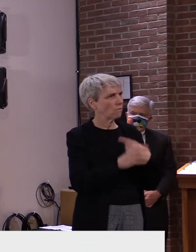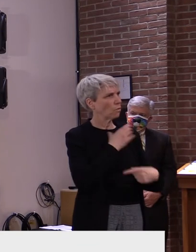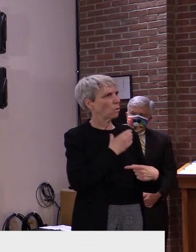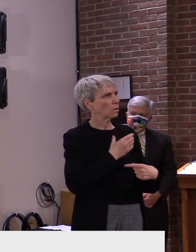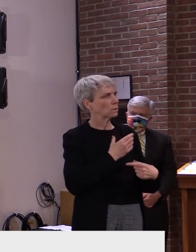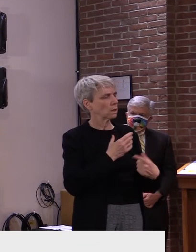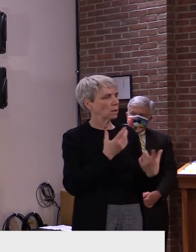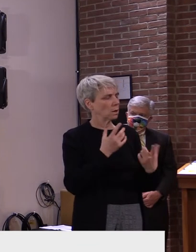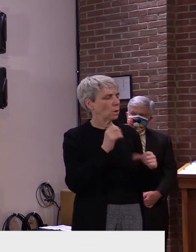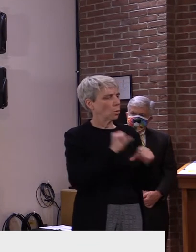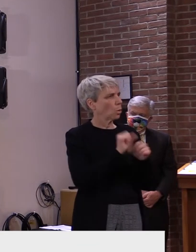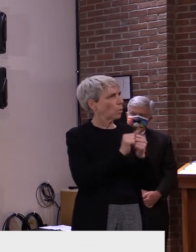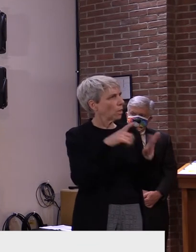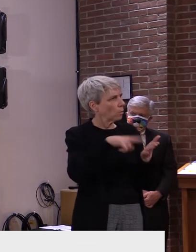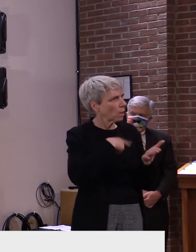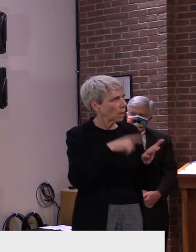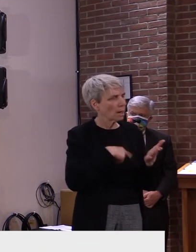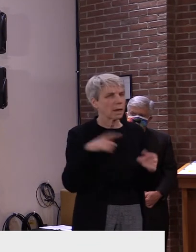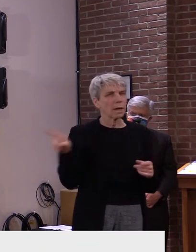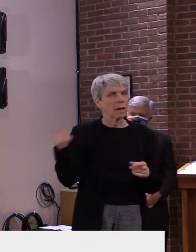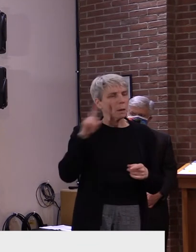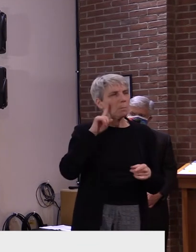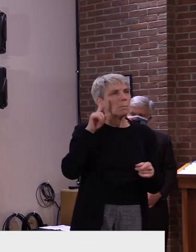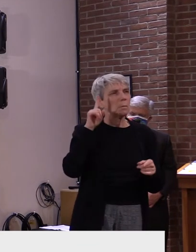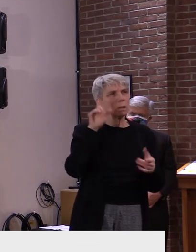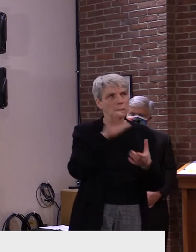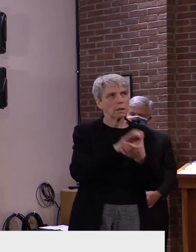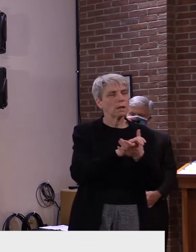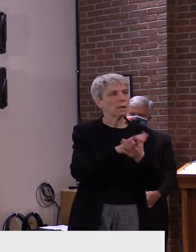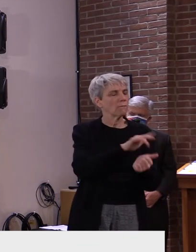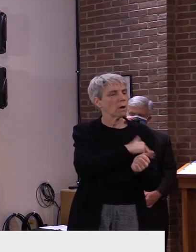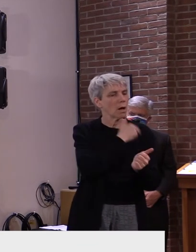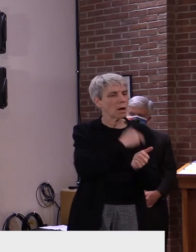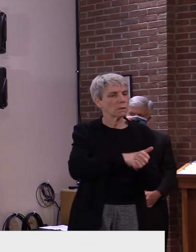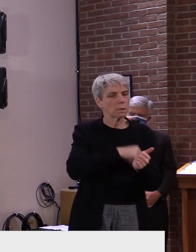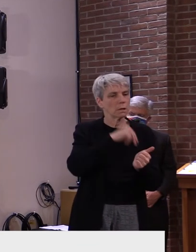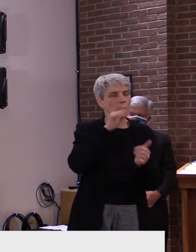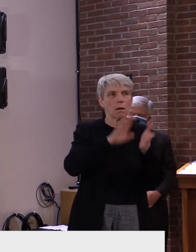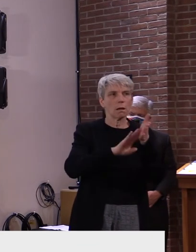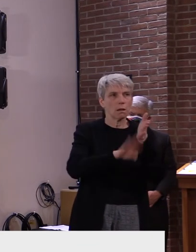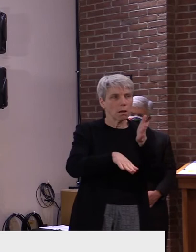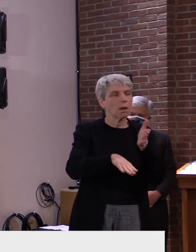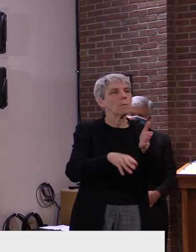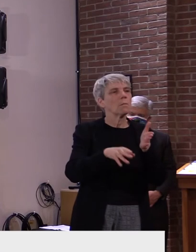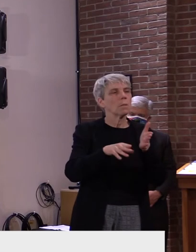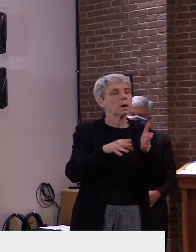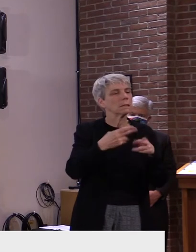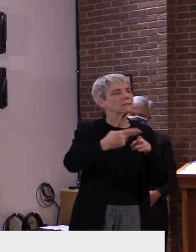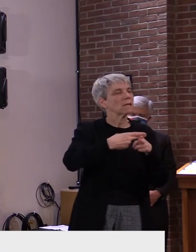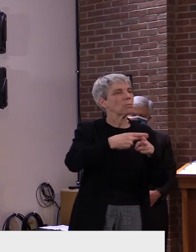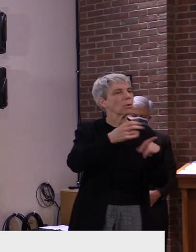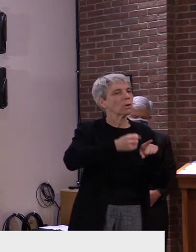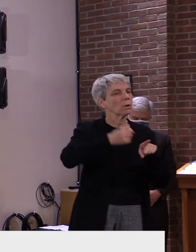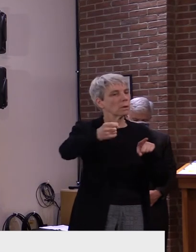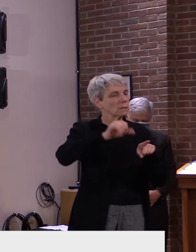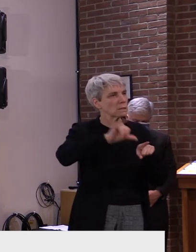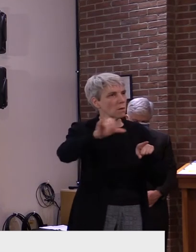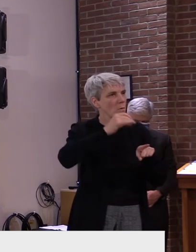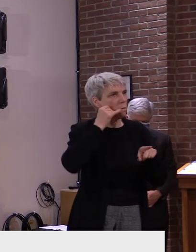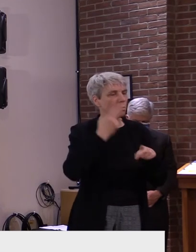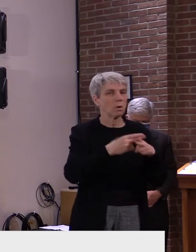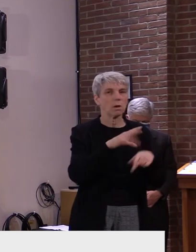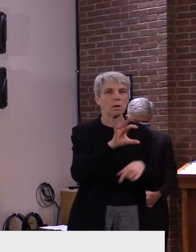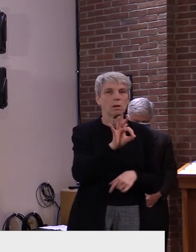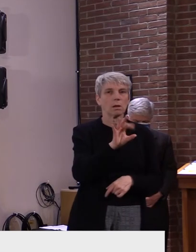furloughed mike but uh maybe uh commissioner harrington or secretary curley one of the two might be able to answer that